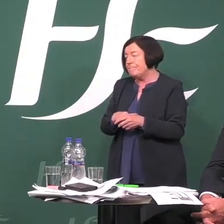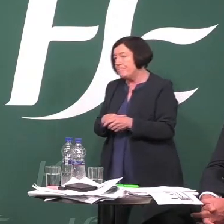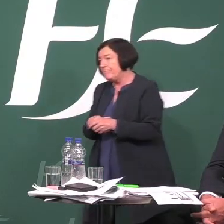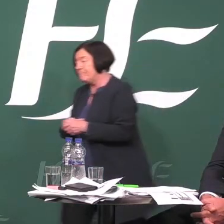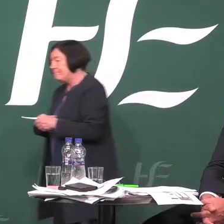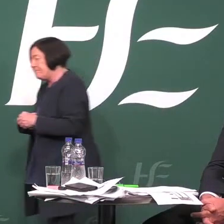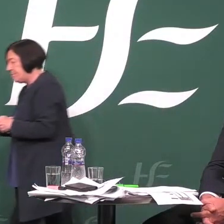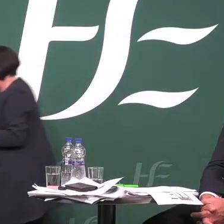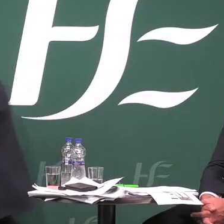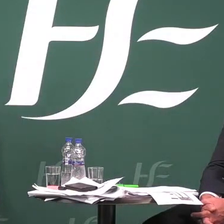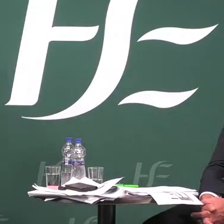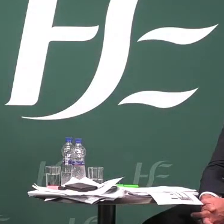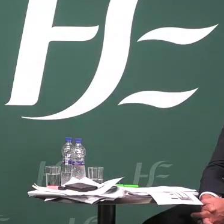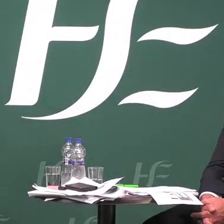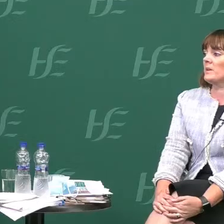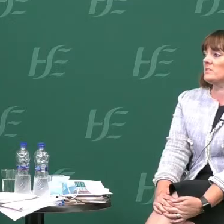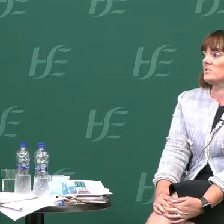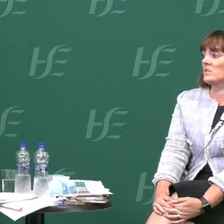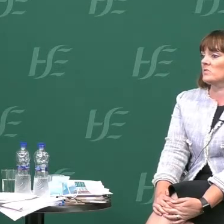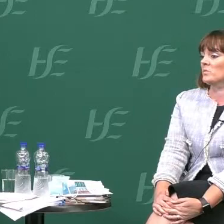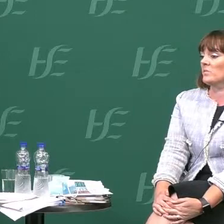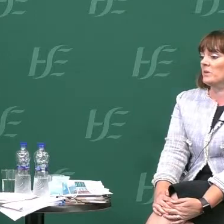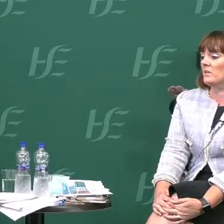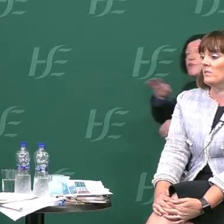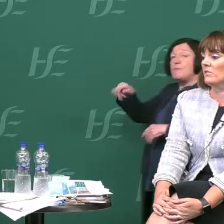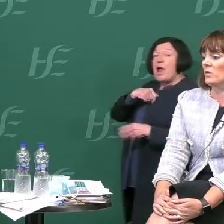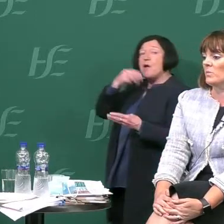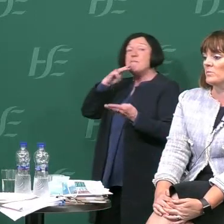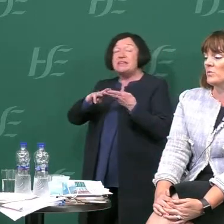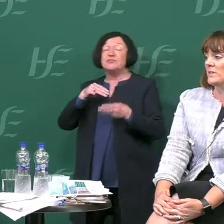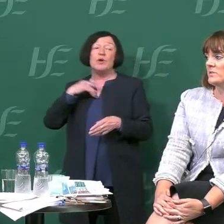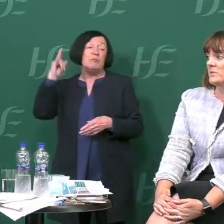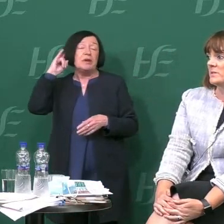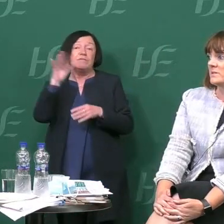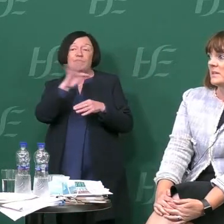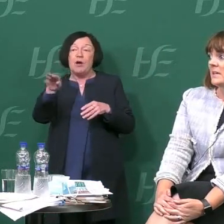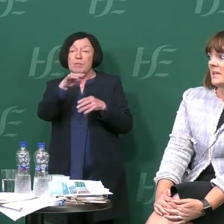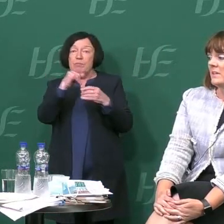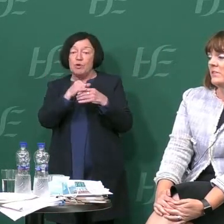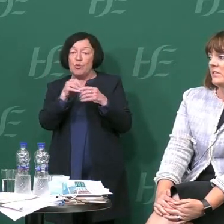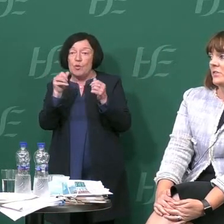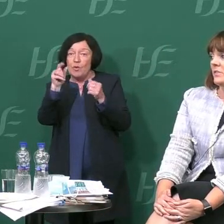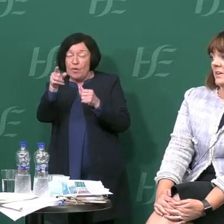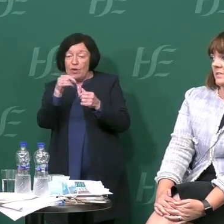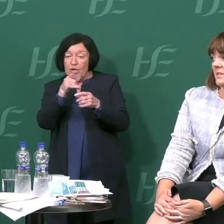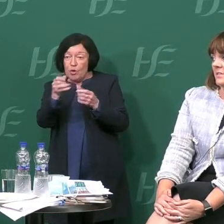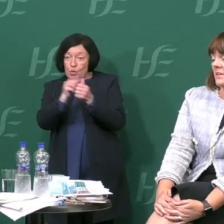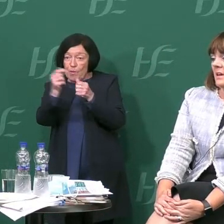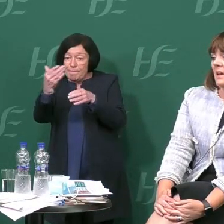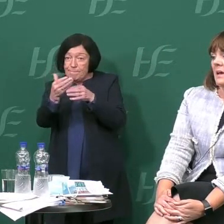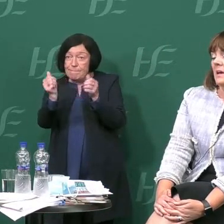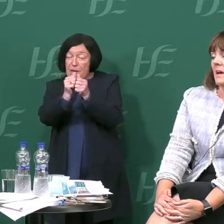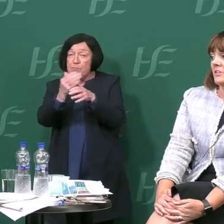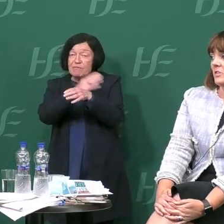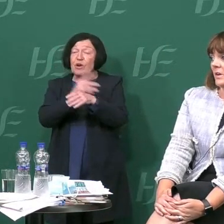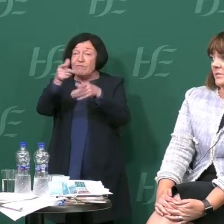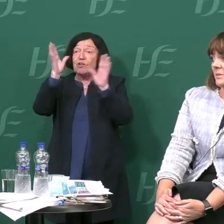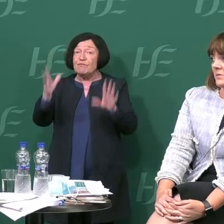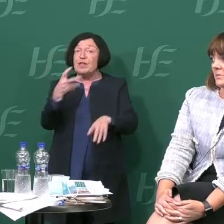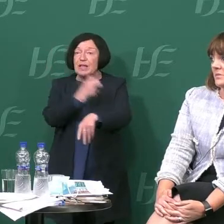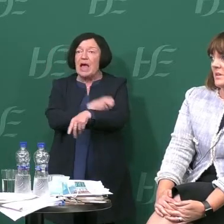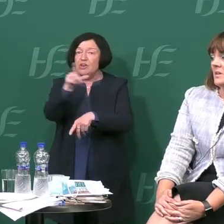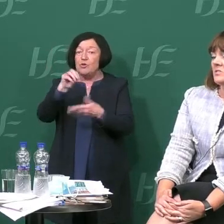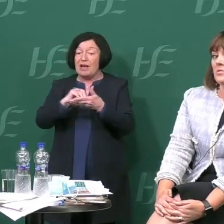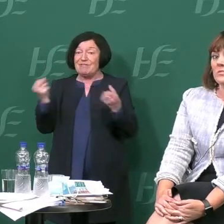Yeah, from a tracing perspective, I suppose a really important message that we've been hearing from tracers is, even if you're vaccinated and you